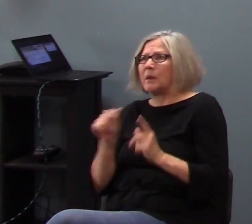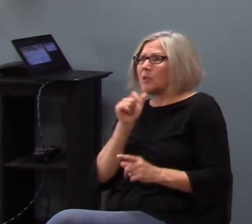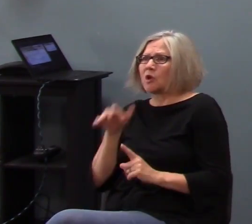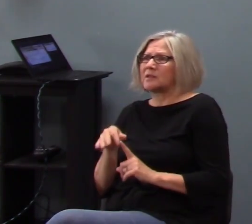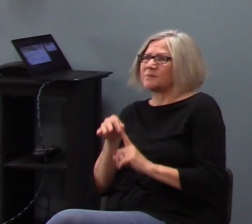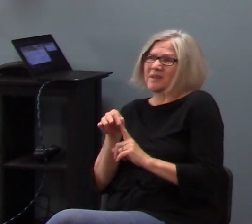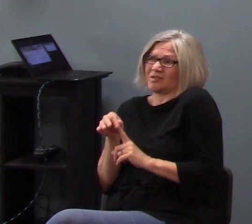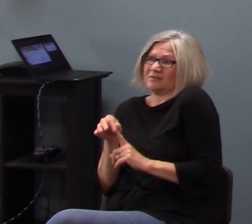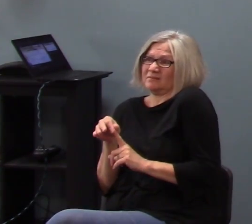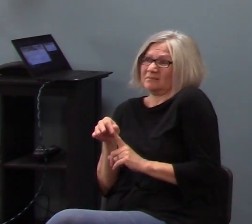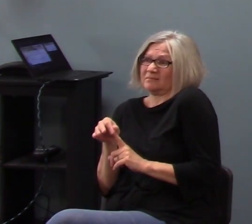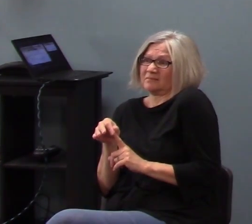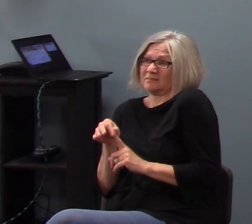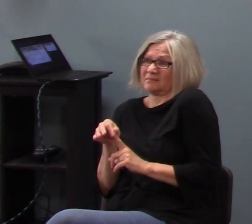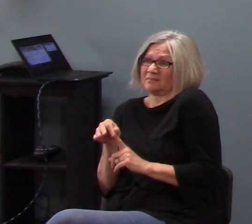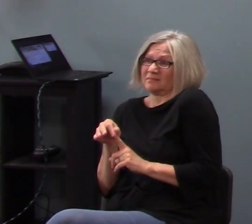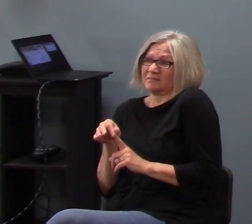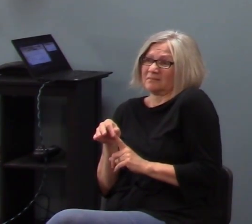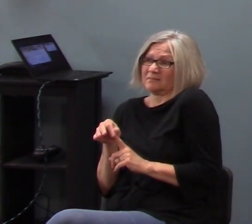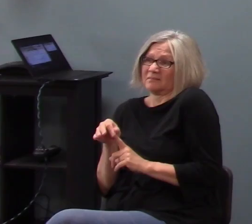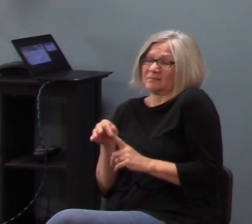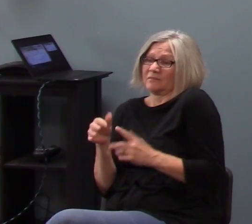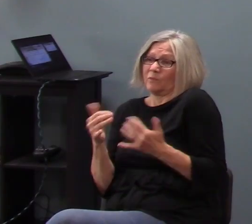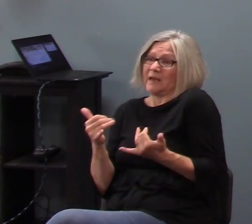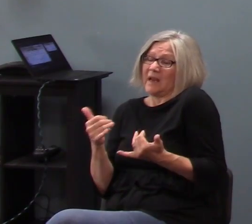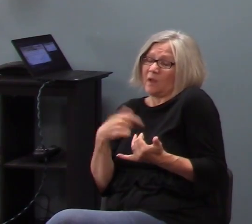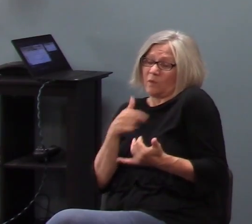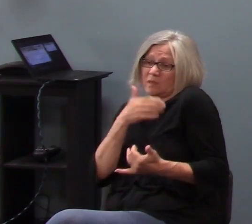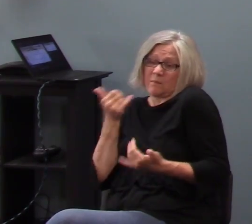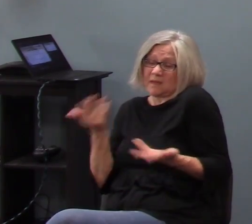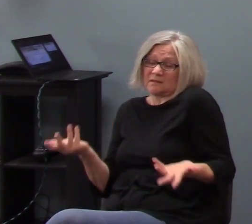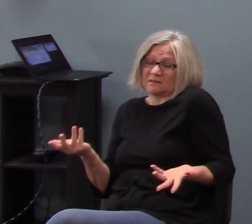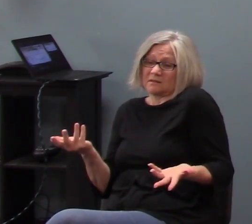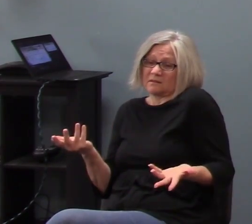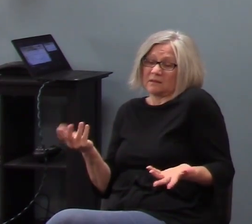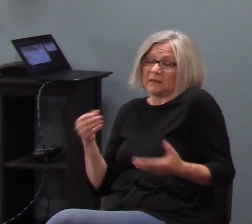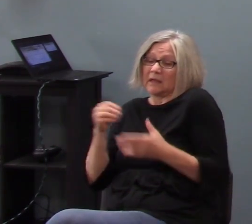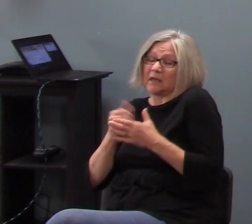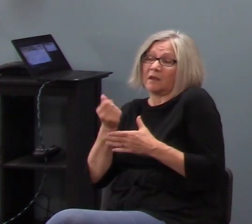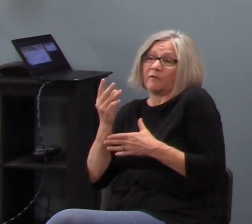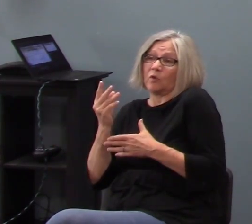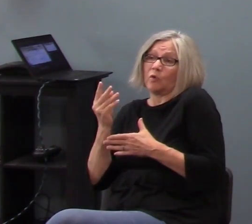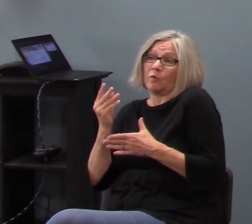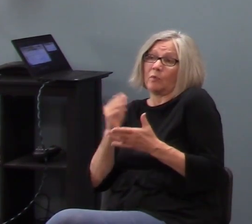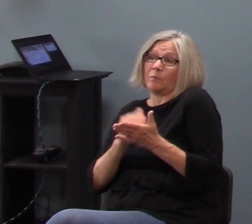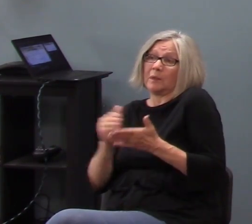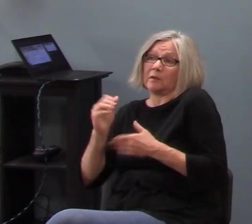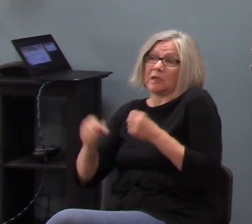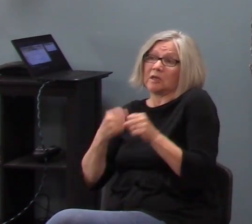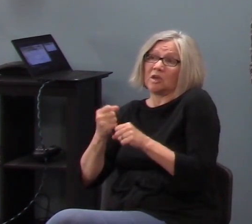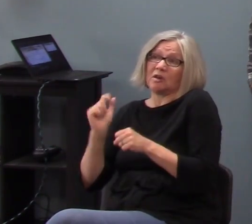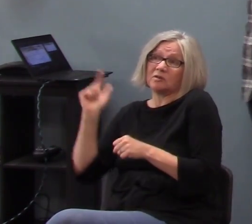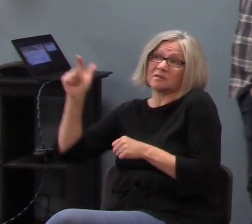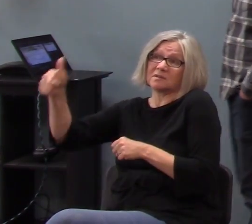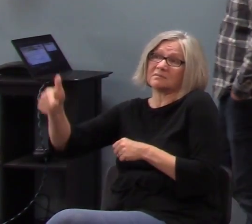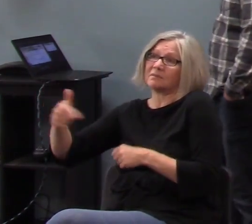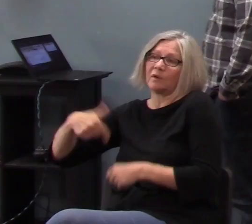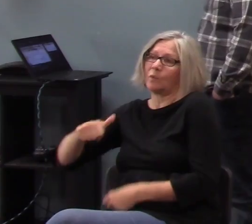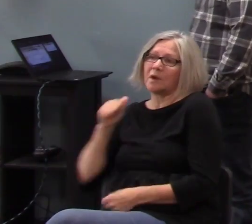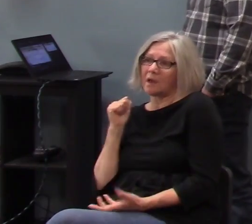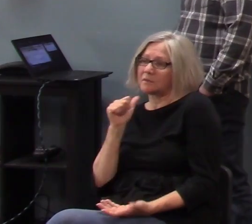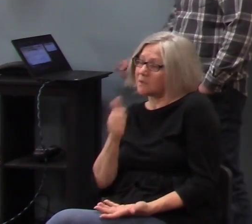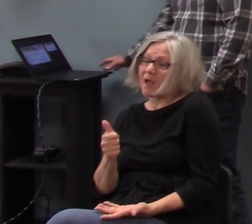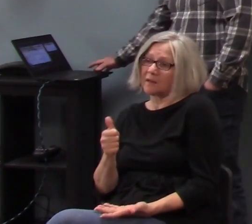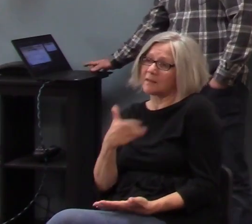the best thing so far. Right now. A couple of million years, we won't be the best thing. All right, and